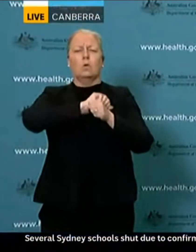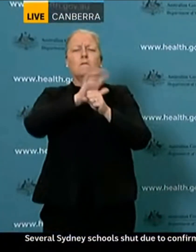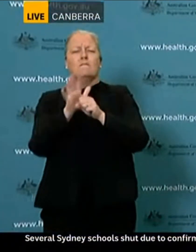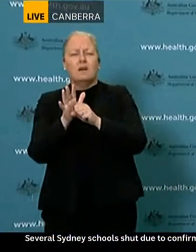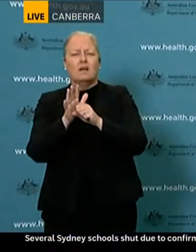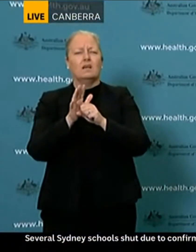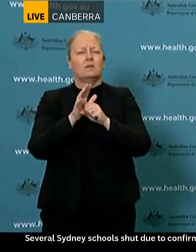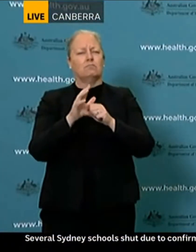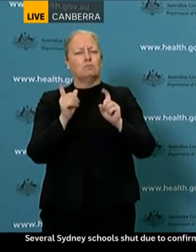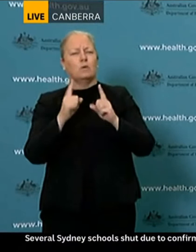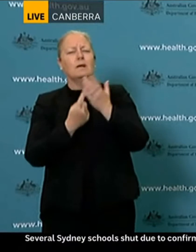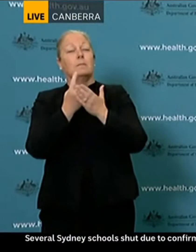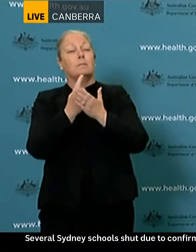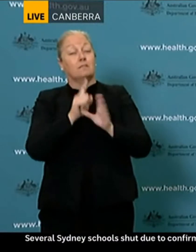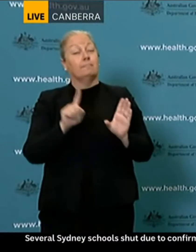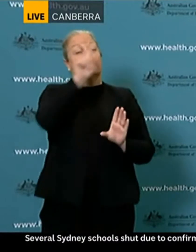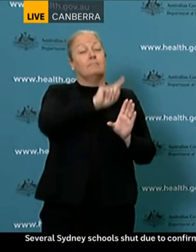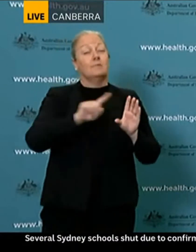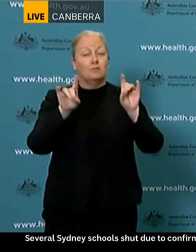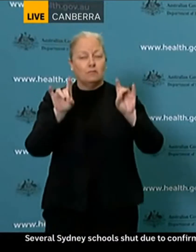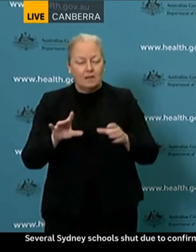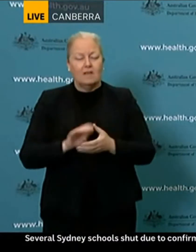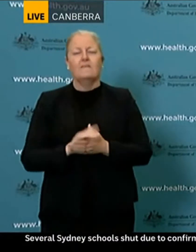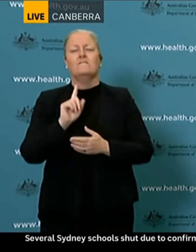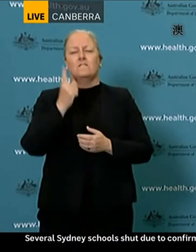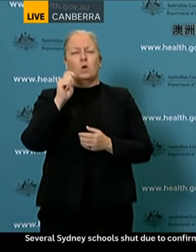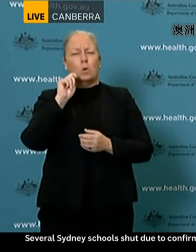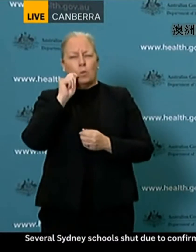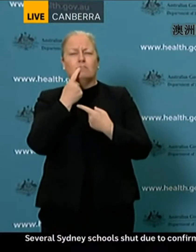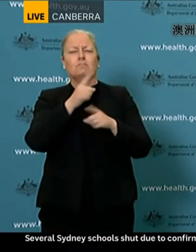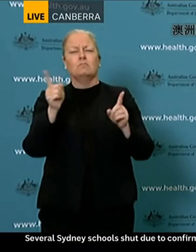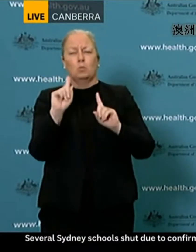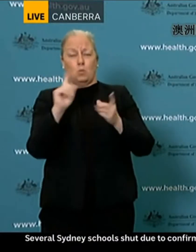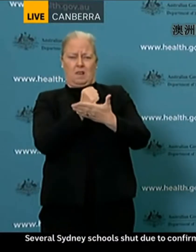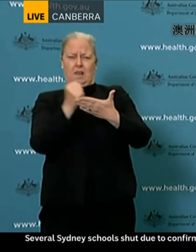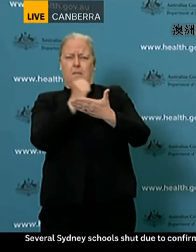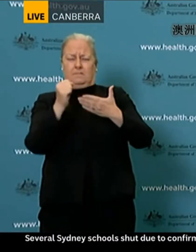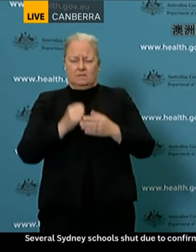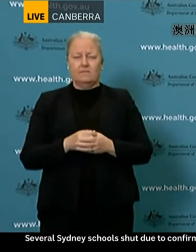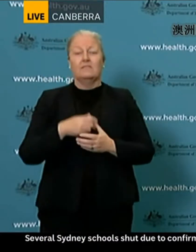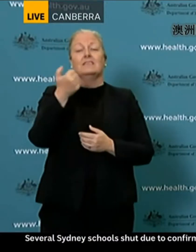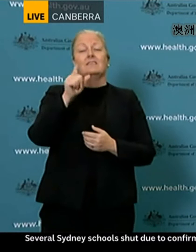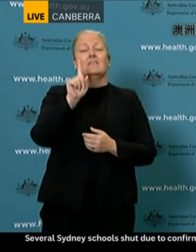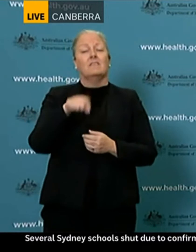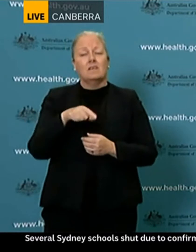Acting Chief Medical Officer Professor Paul Kelly is providing an update. The numbers as of today, so